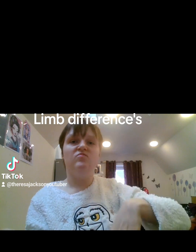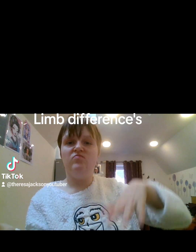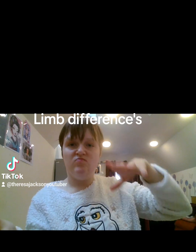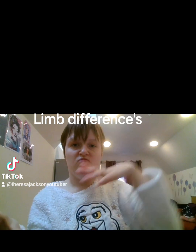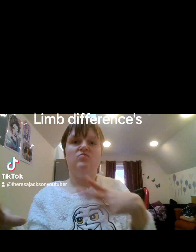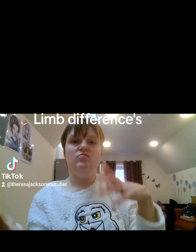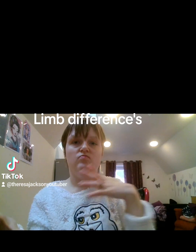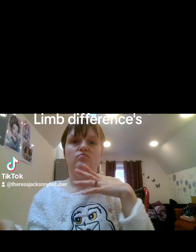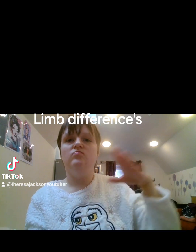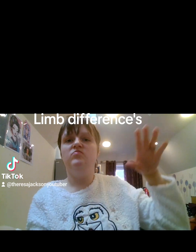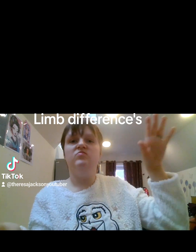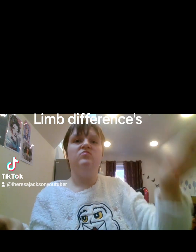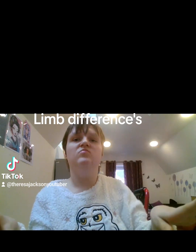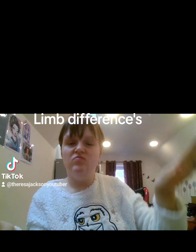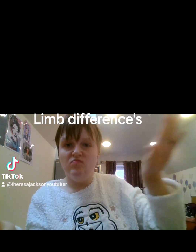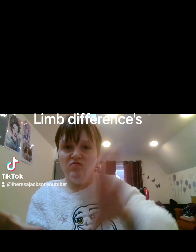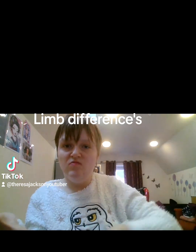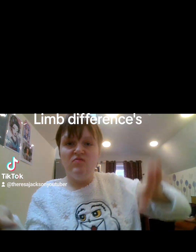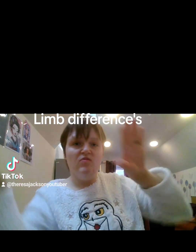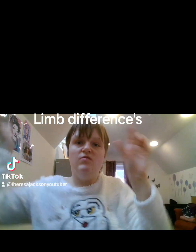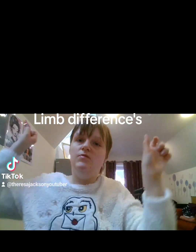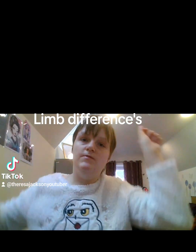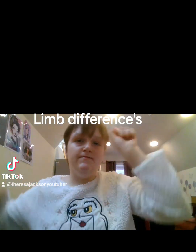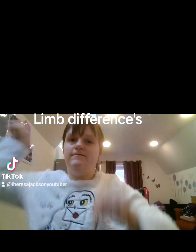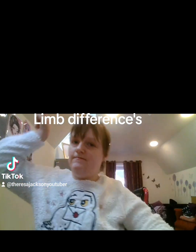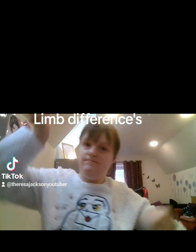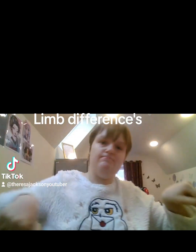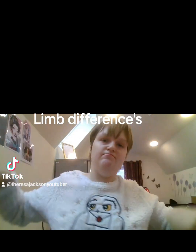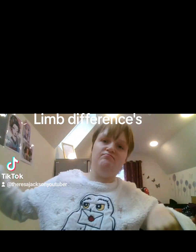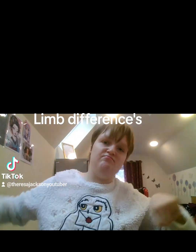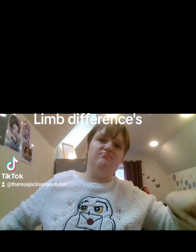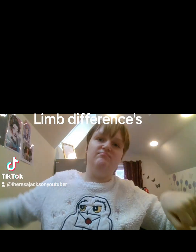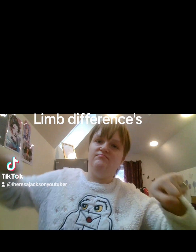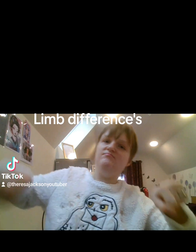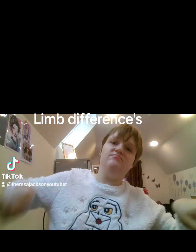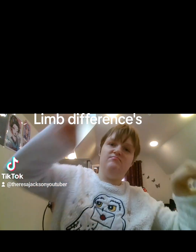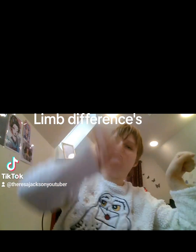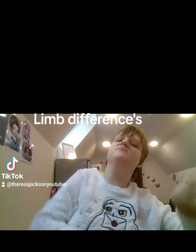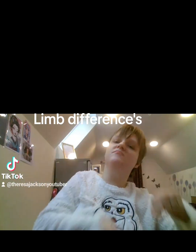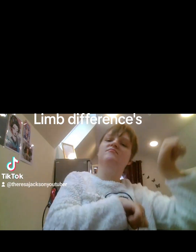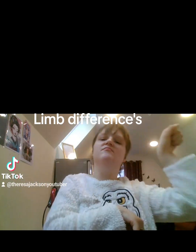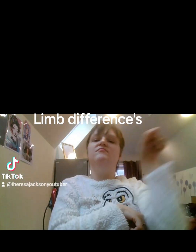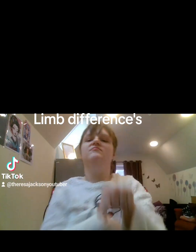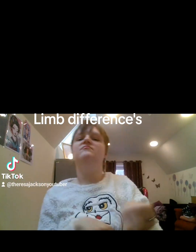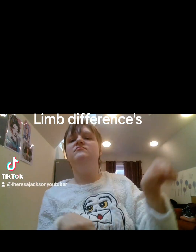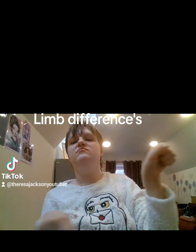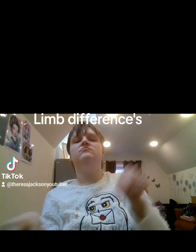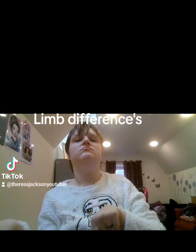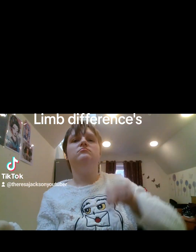prosthetic fittings, physical therapy, and connecting you with resources within the